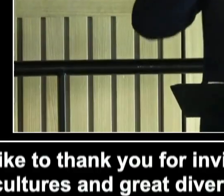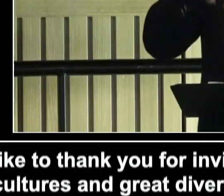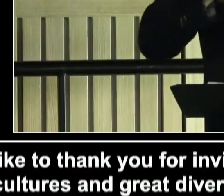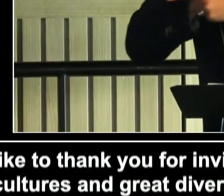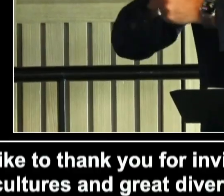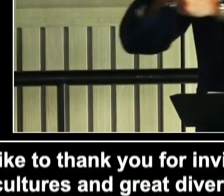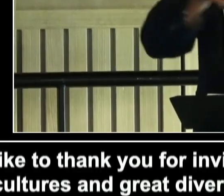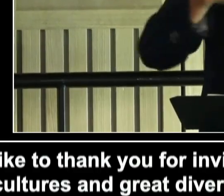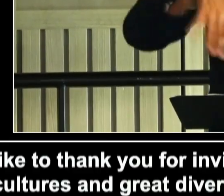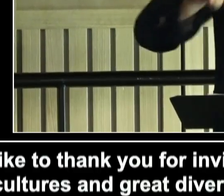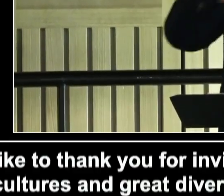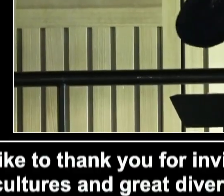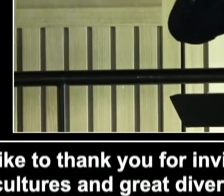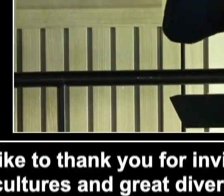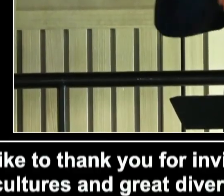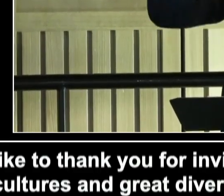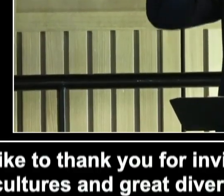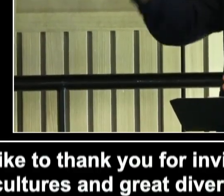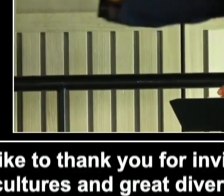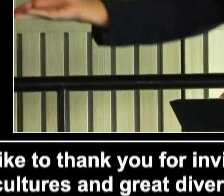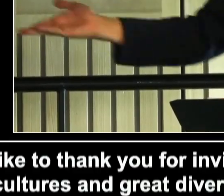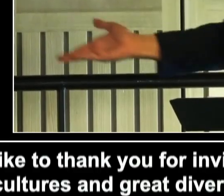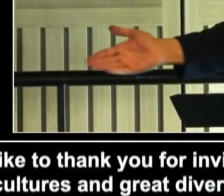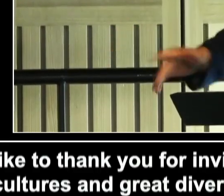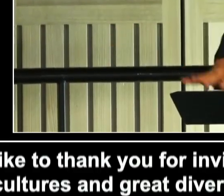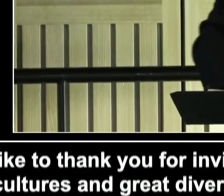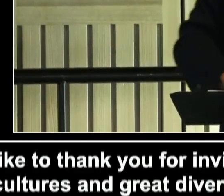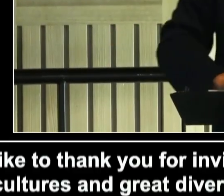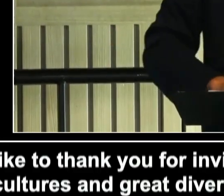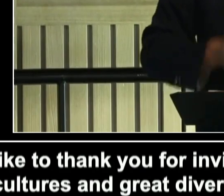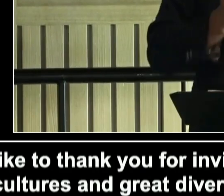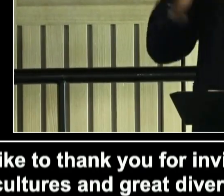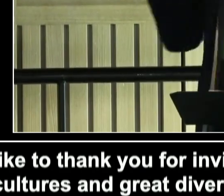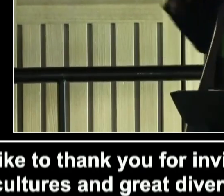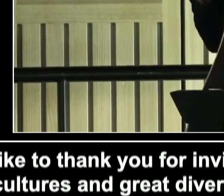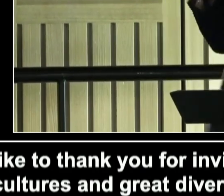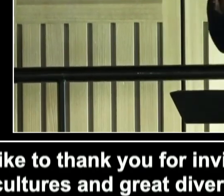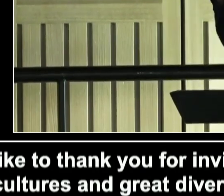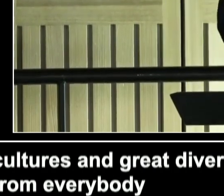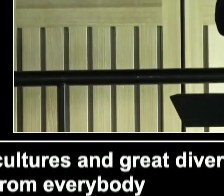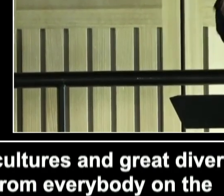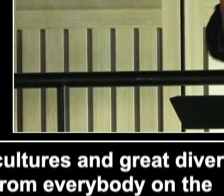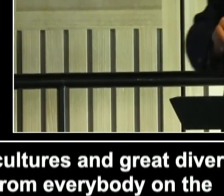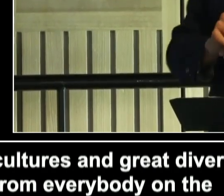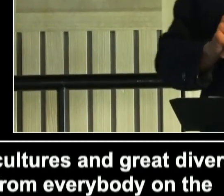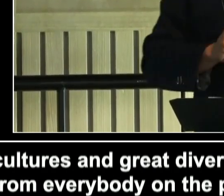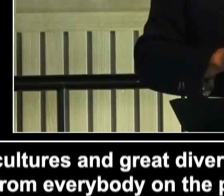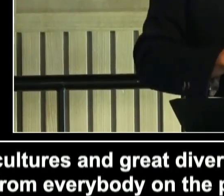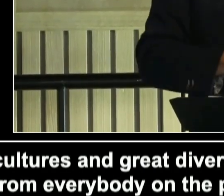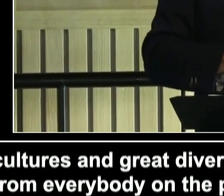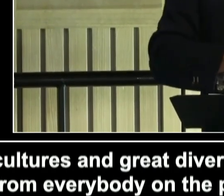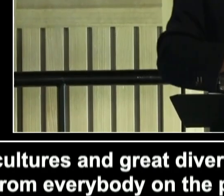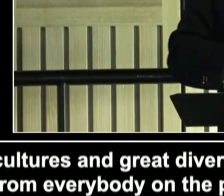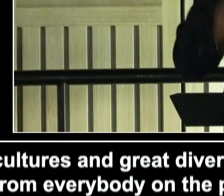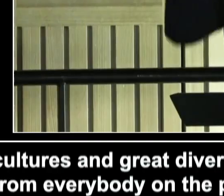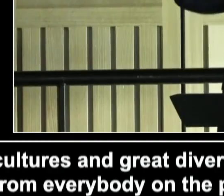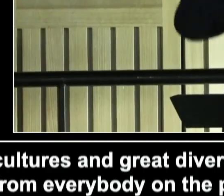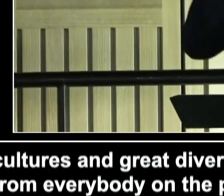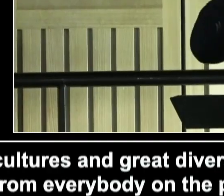I'm looking forward to hearing from everybody on the panel today. It's very exciting.